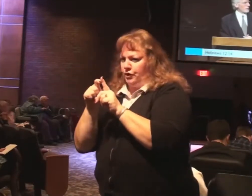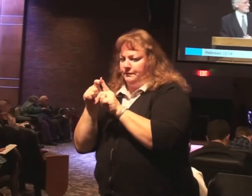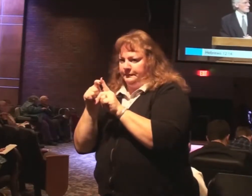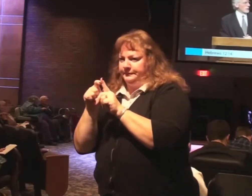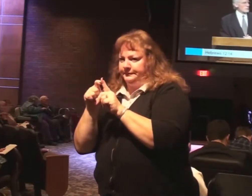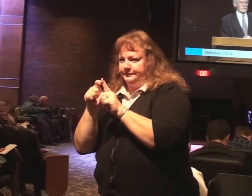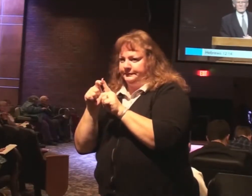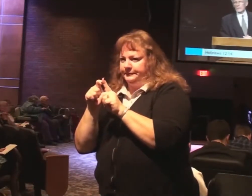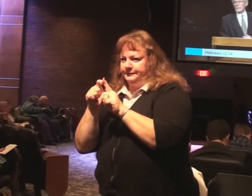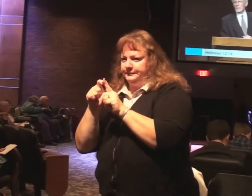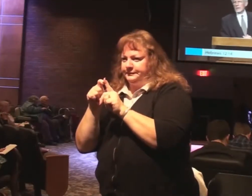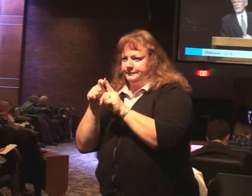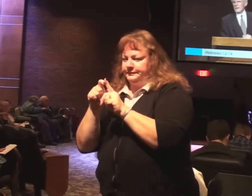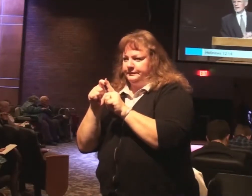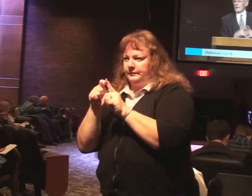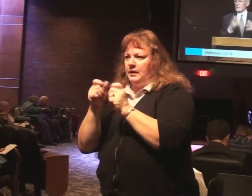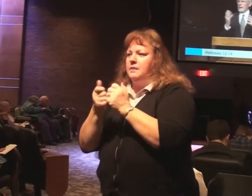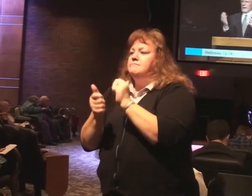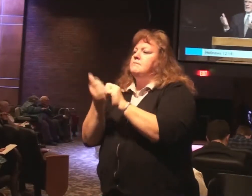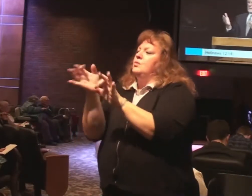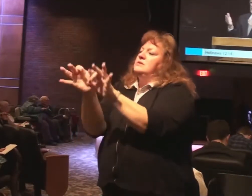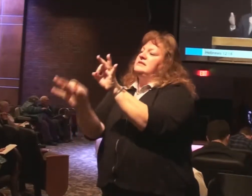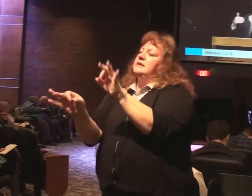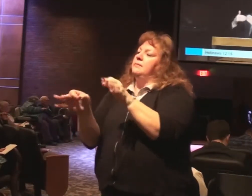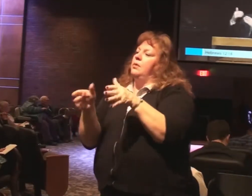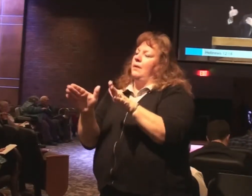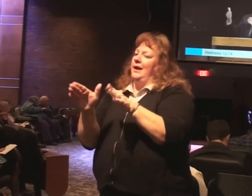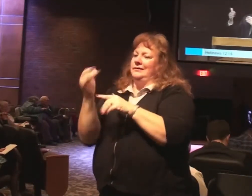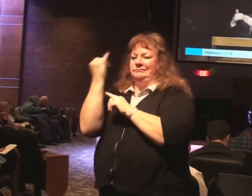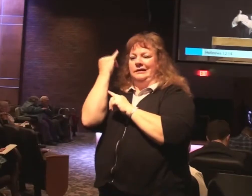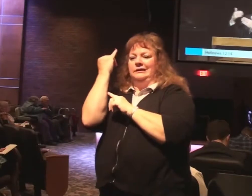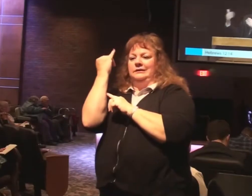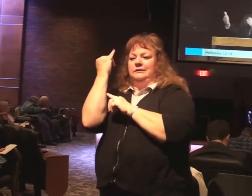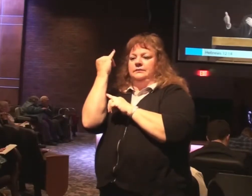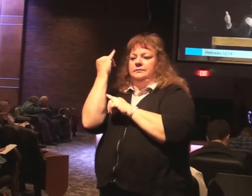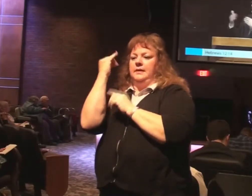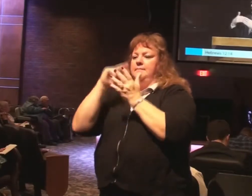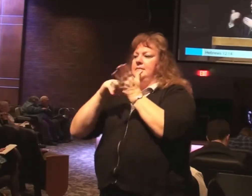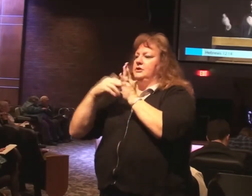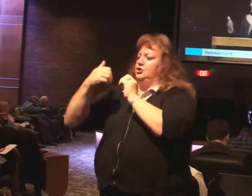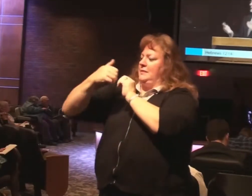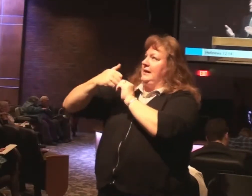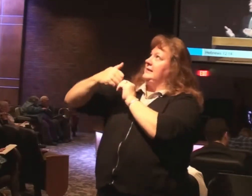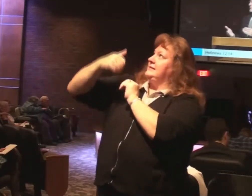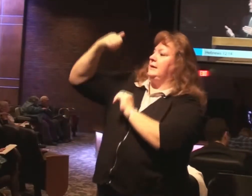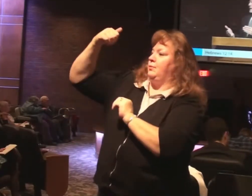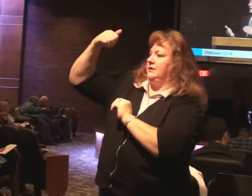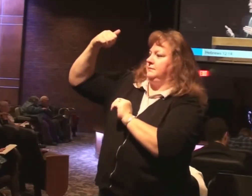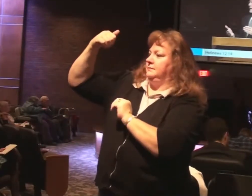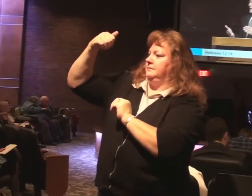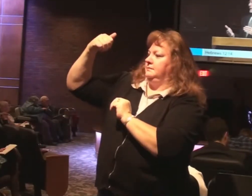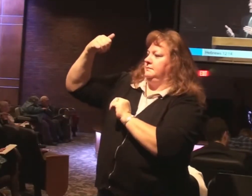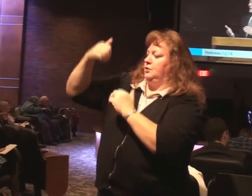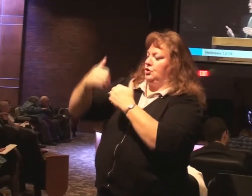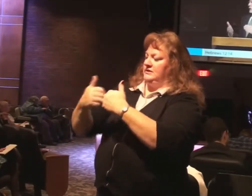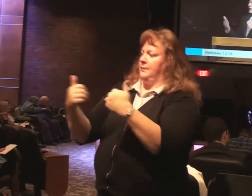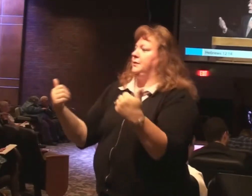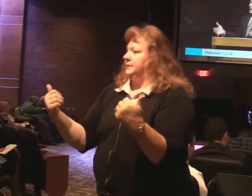Perhaps the simplest way we think of it is. The idea is to be separate. Or set apart. So holiness.